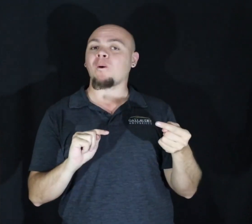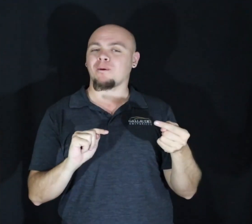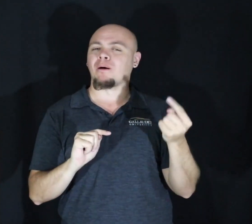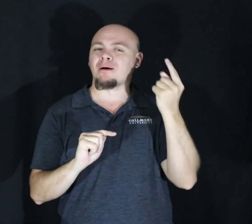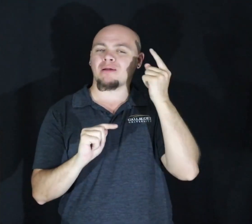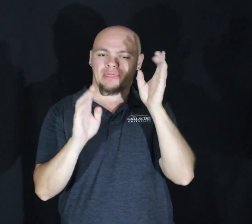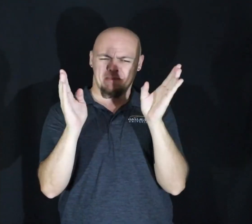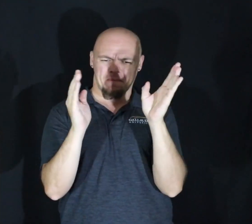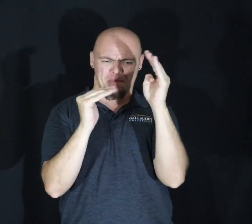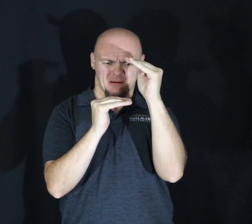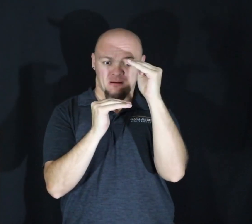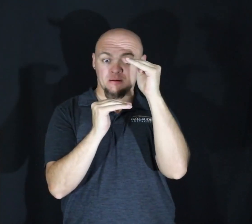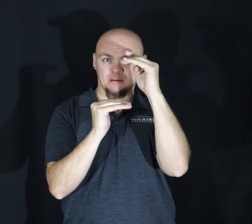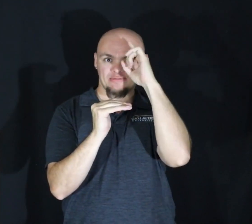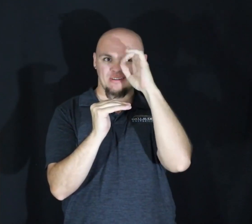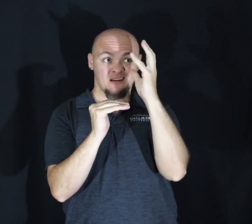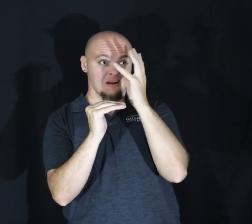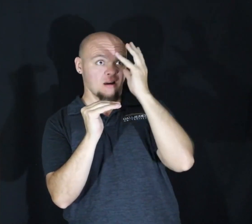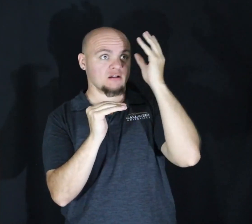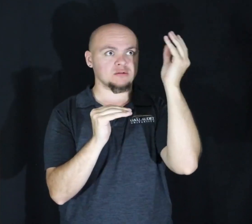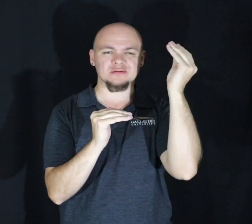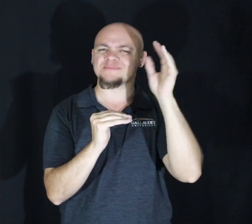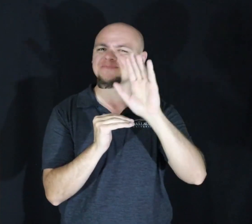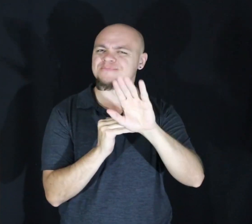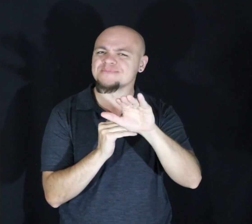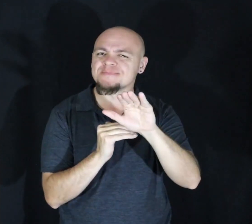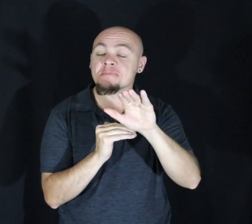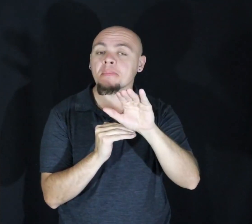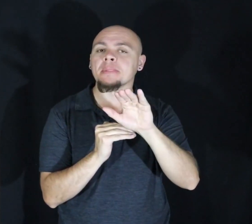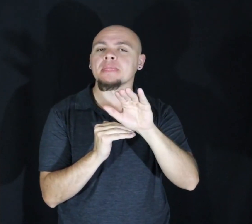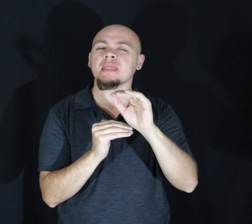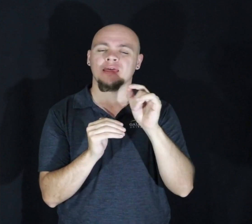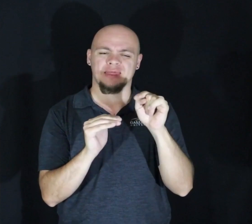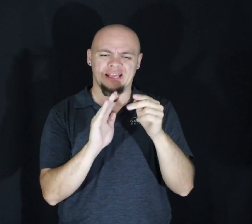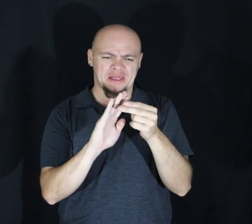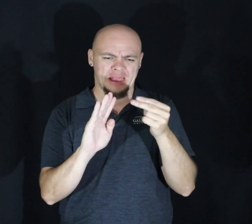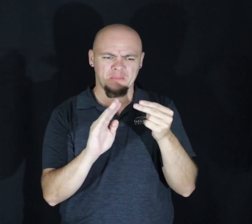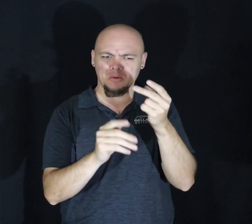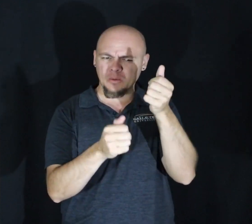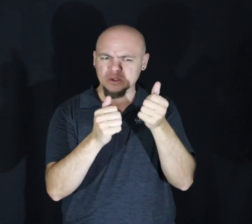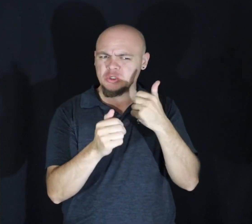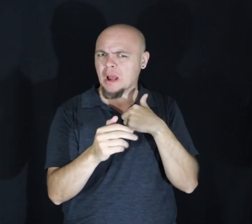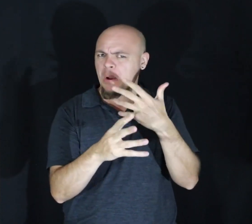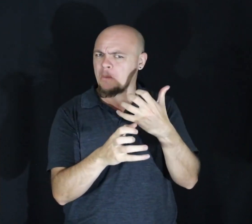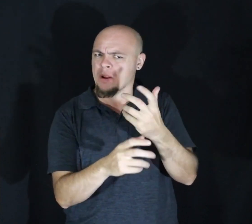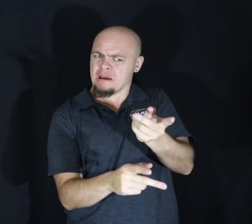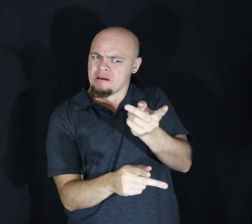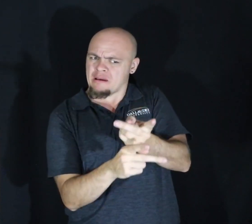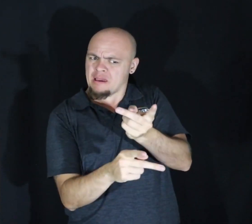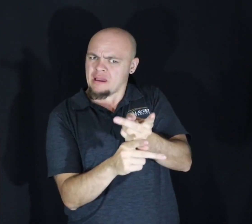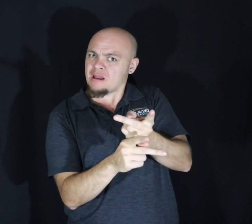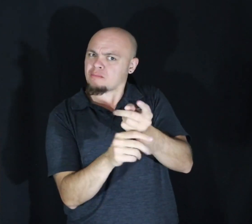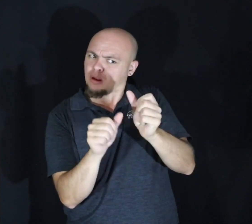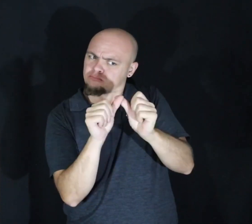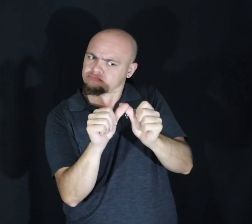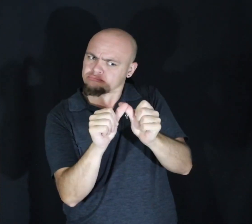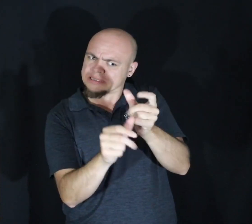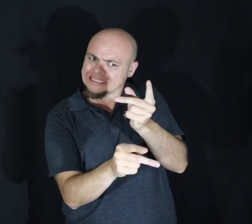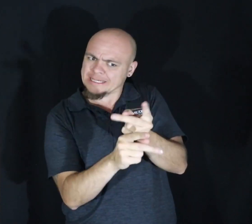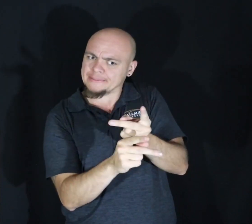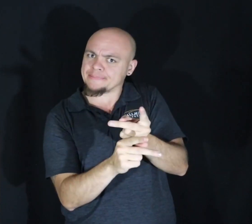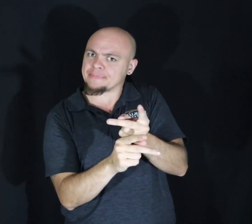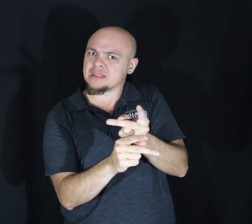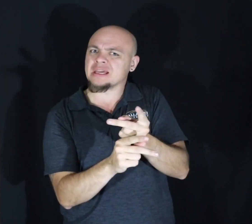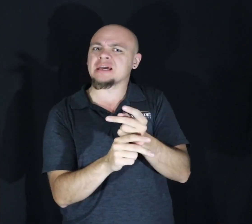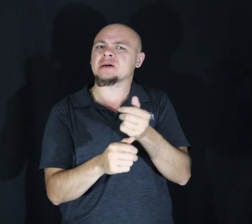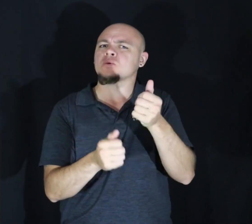box. Question, how much of these labels do I want to keep? Which ones do I want to keep on? And which ones do I want to put